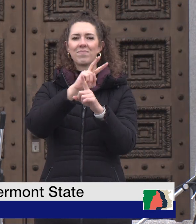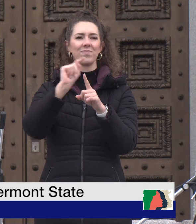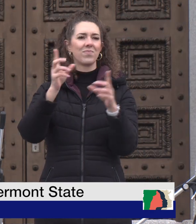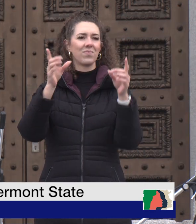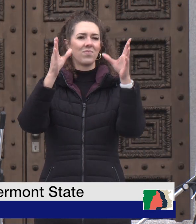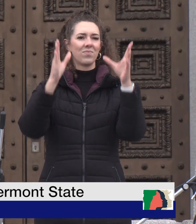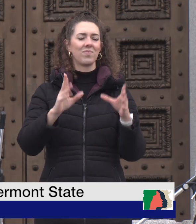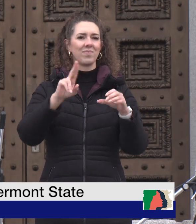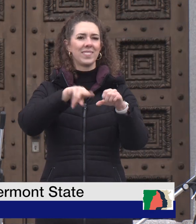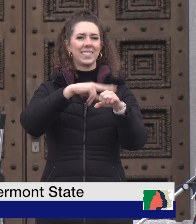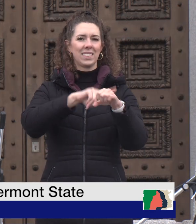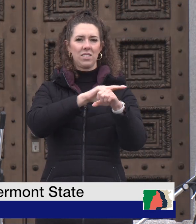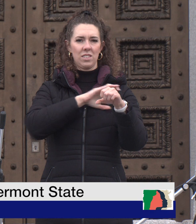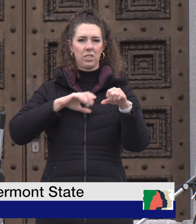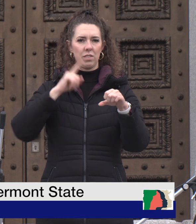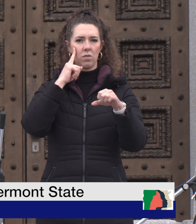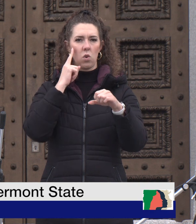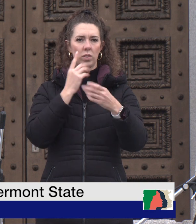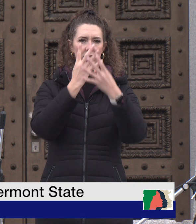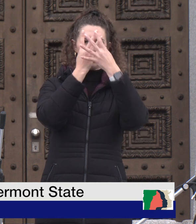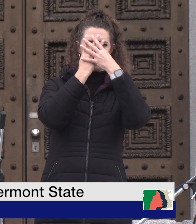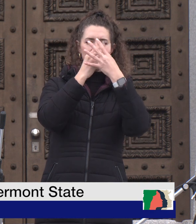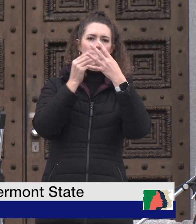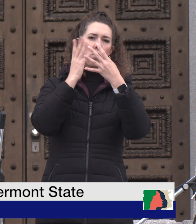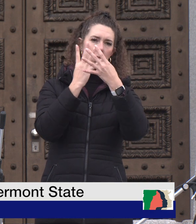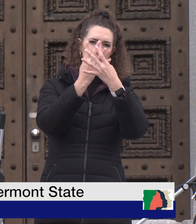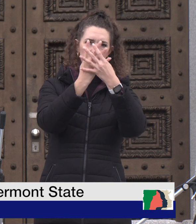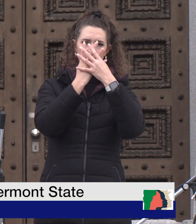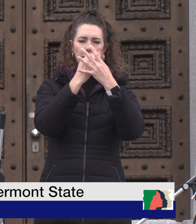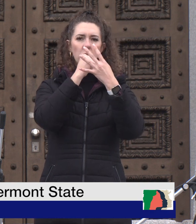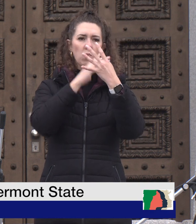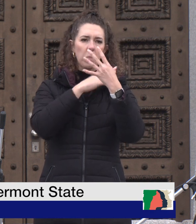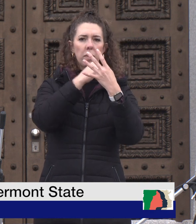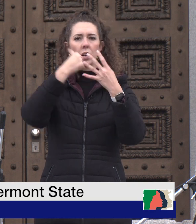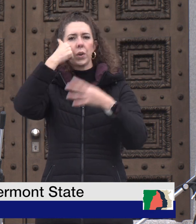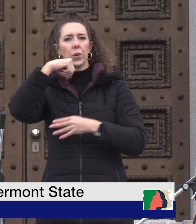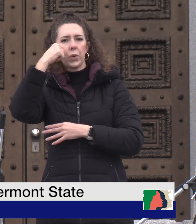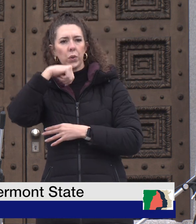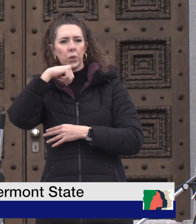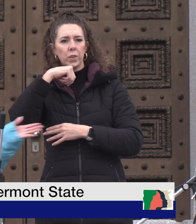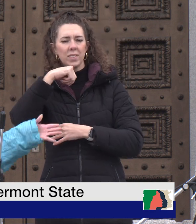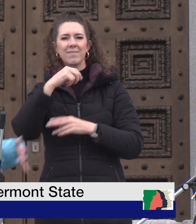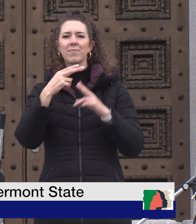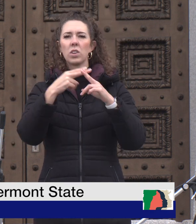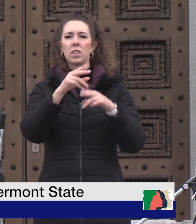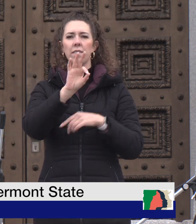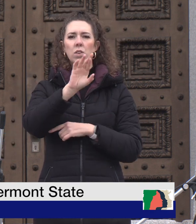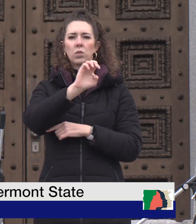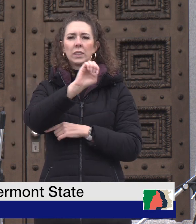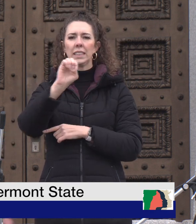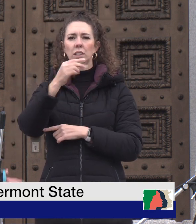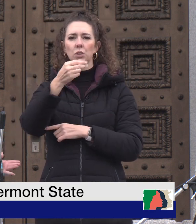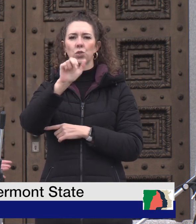for Incarcerated and Formerly Incarcerated Women and Girls, Free Her.